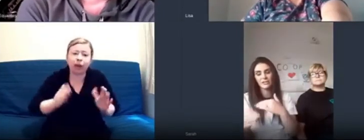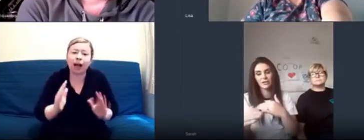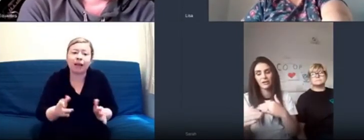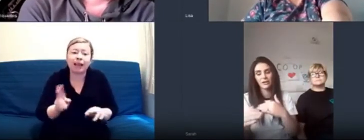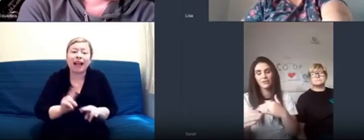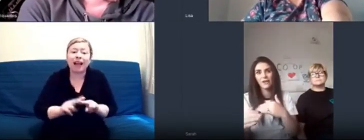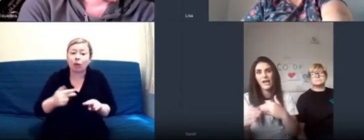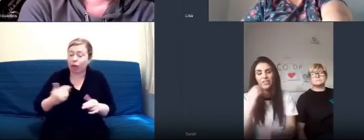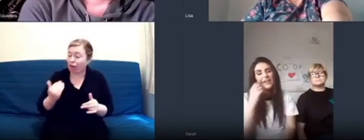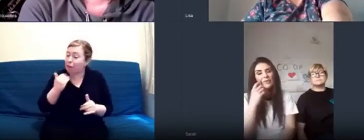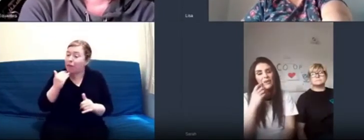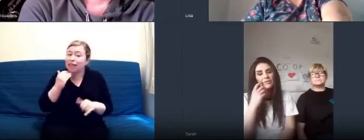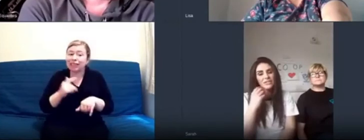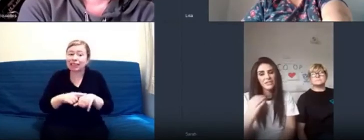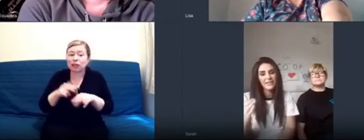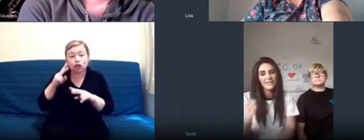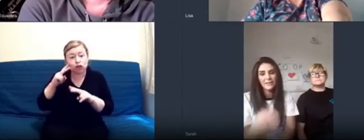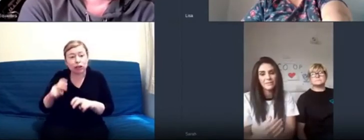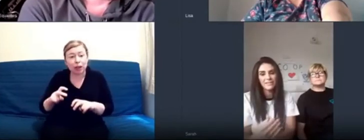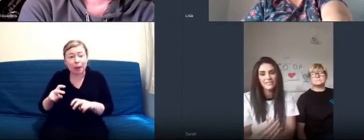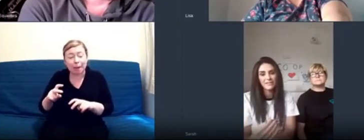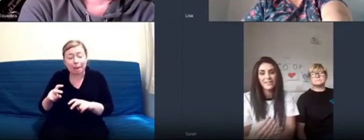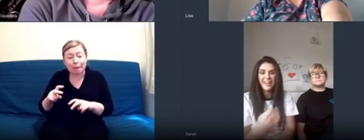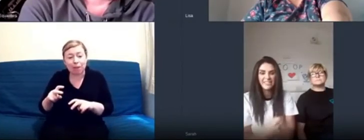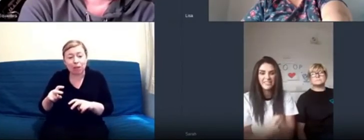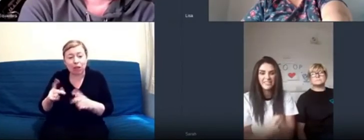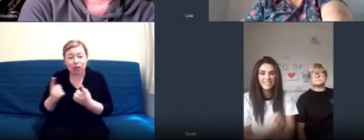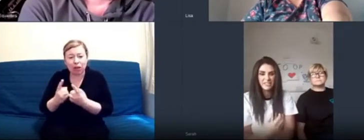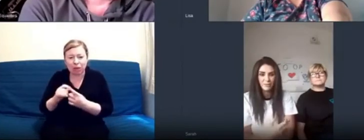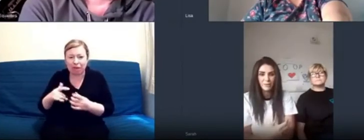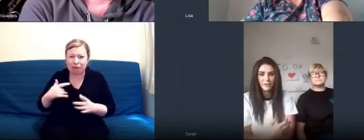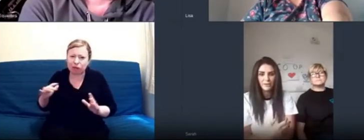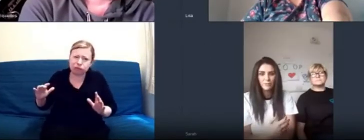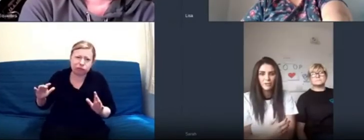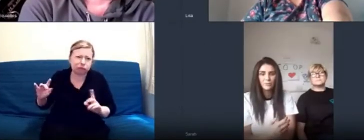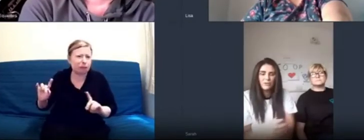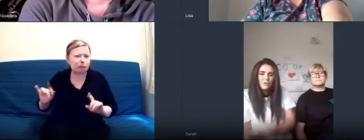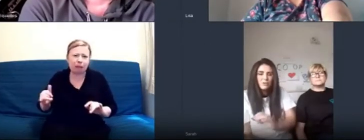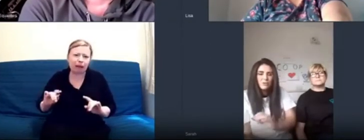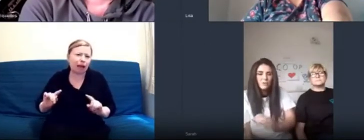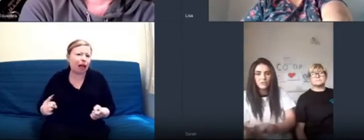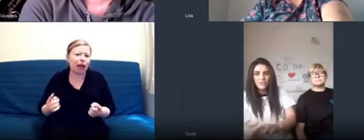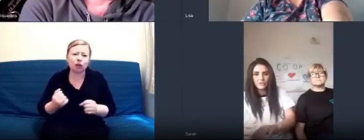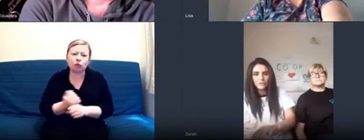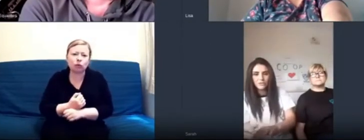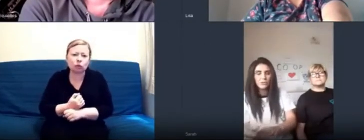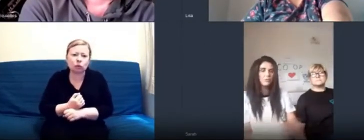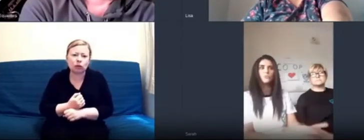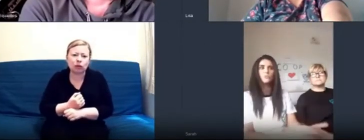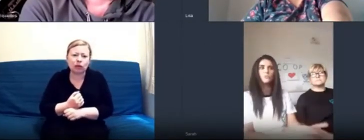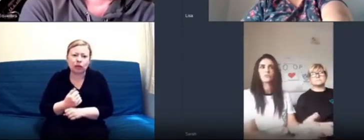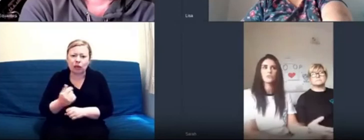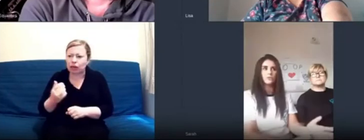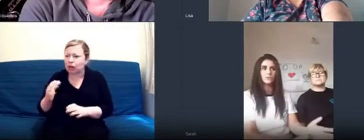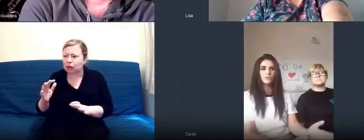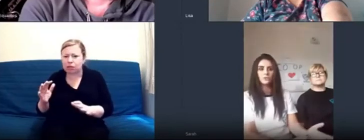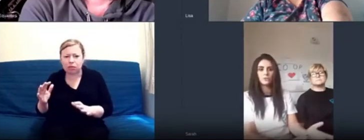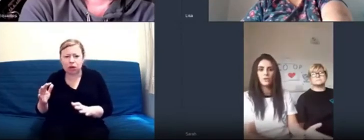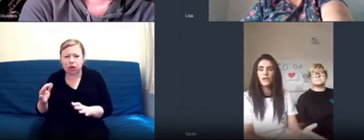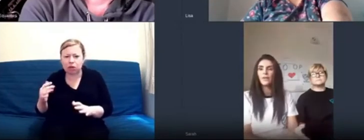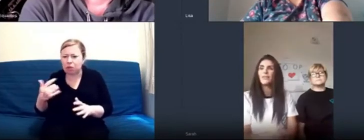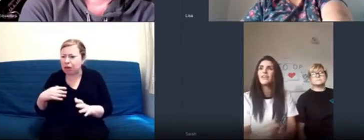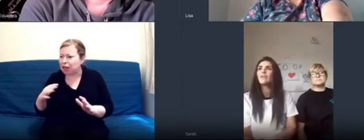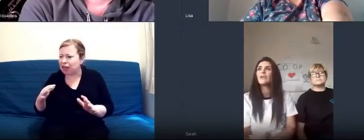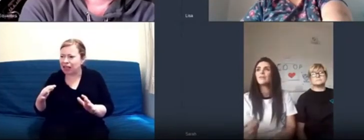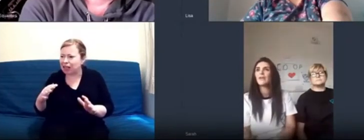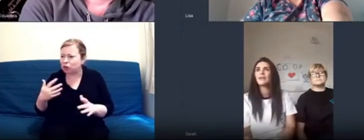the time to research stuff, I think it might have actually intimidated us and hindered us a wee bit, because we're like, oh, we don't want to tread on their toes, or we don't want to insult so